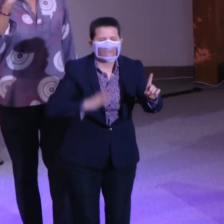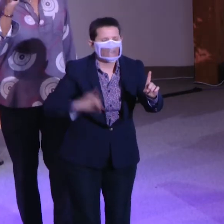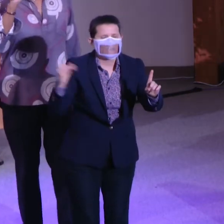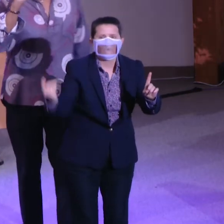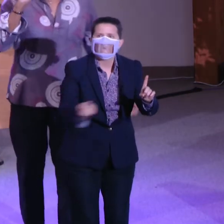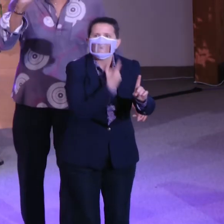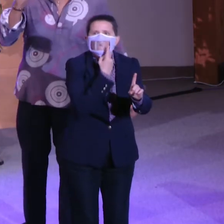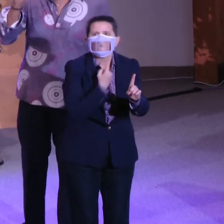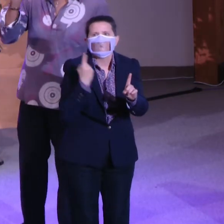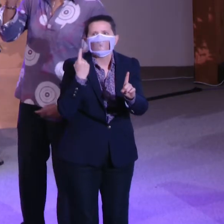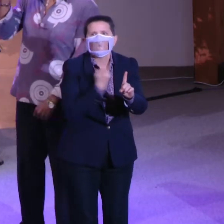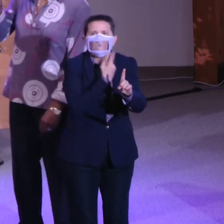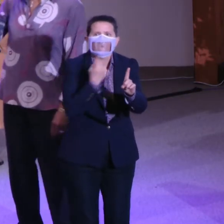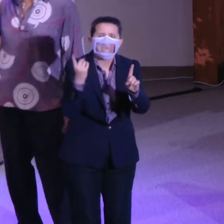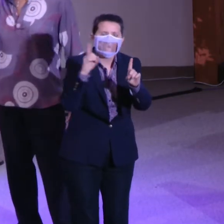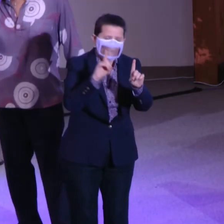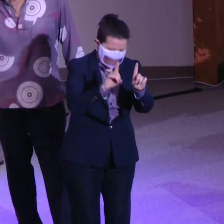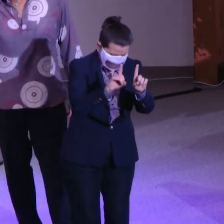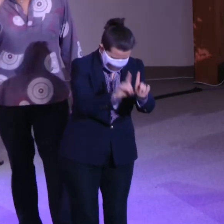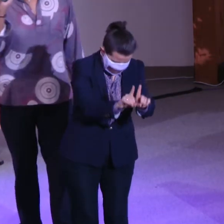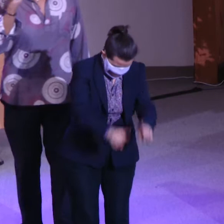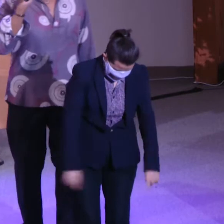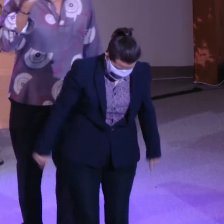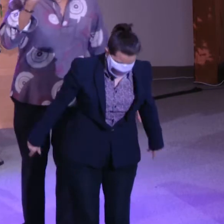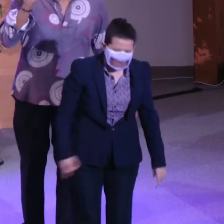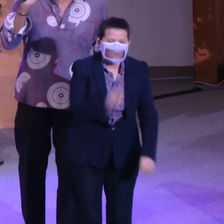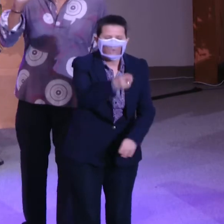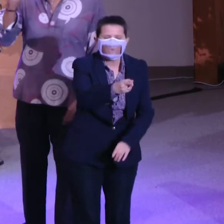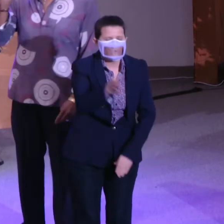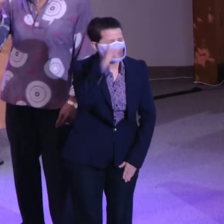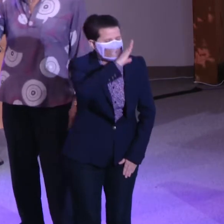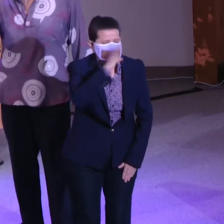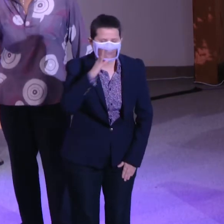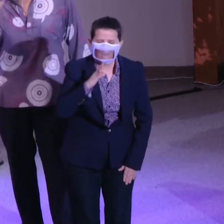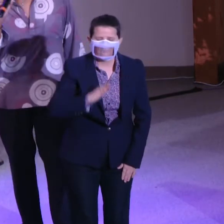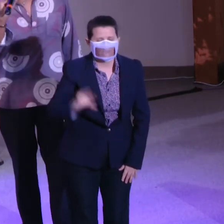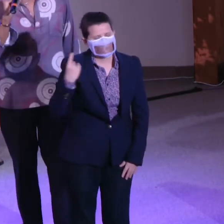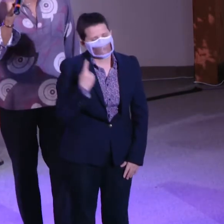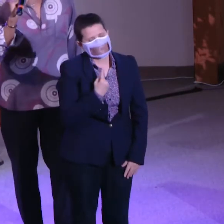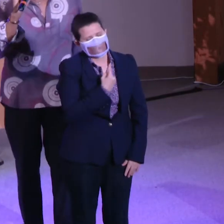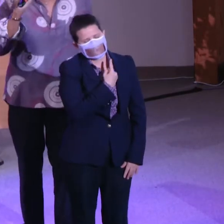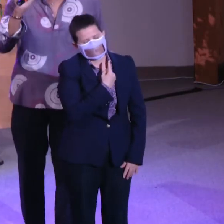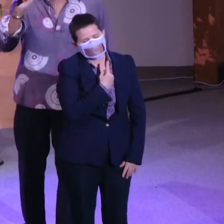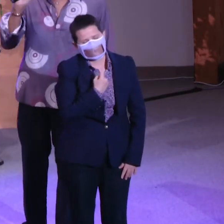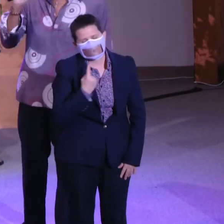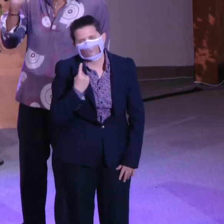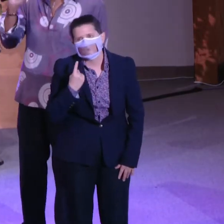never alone. You are never alone.